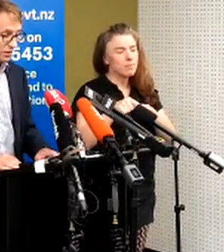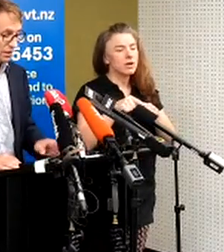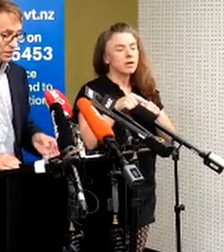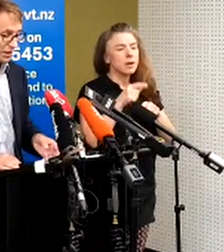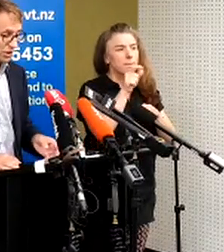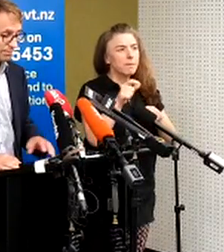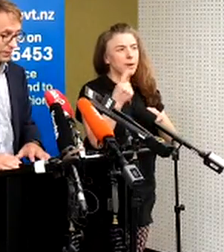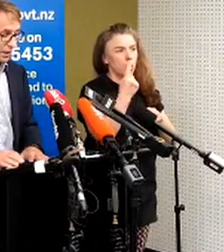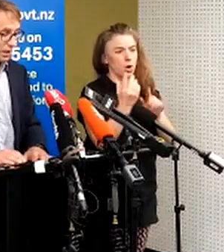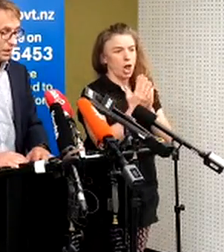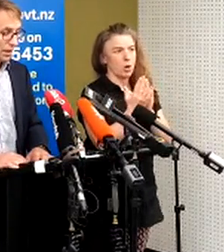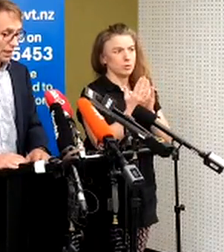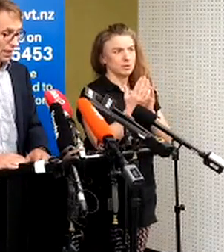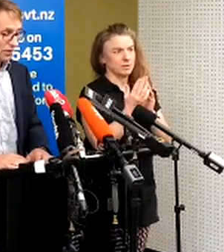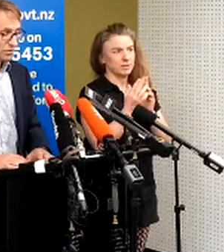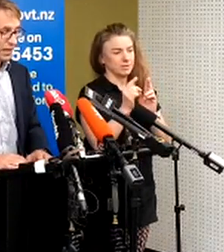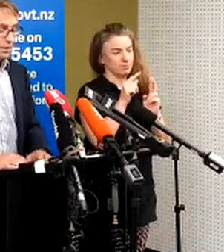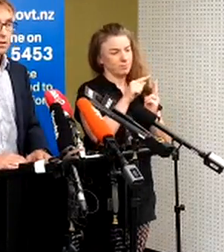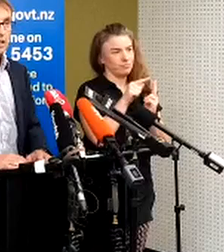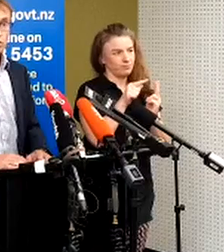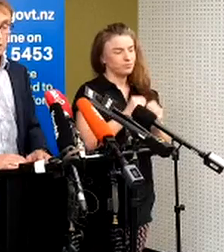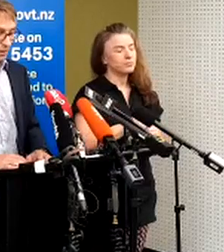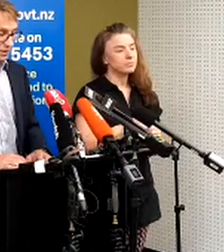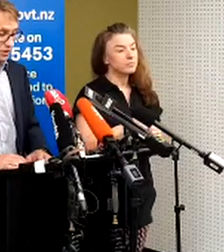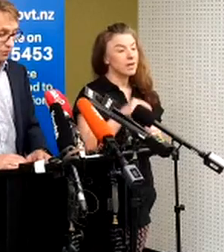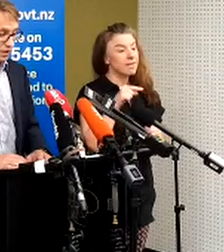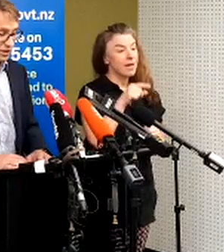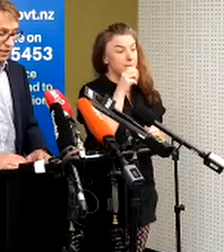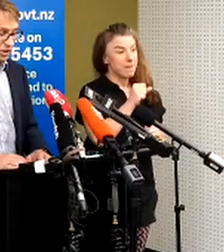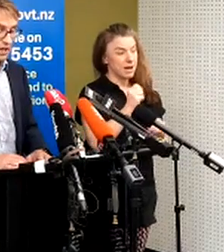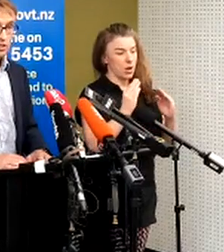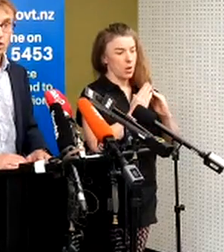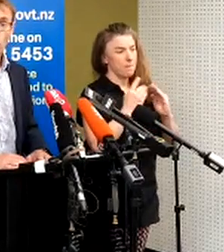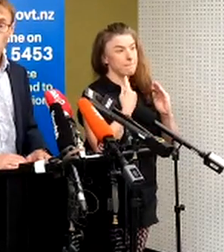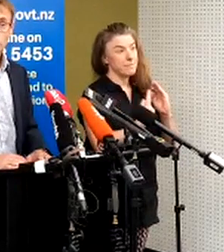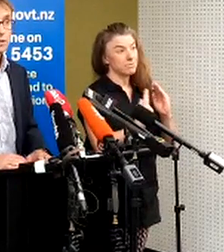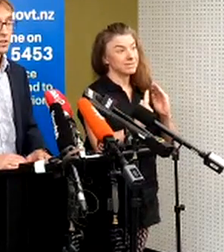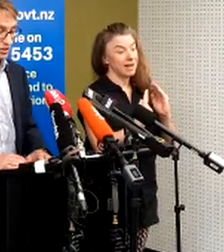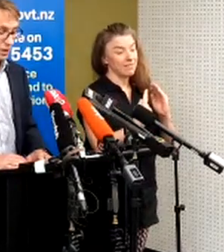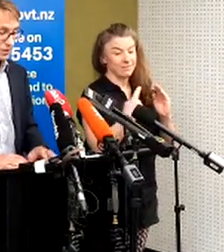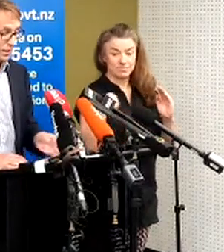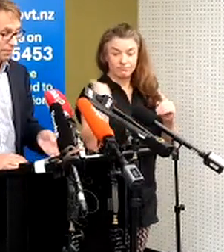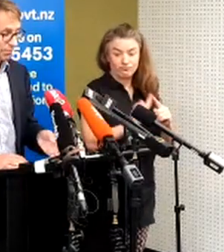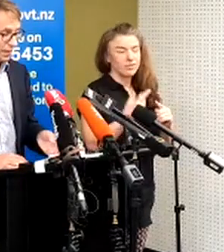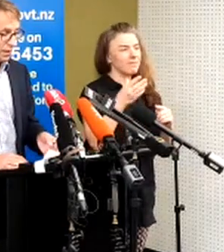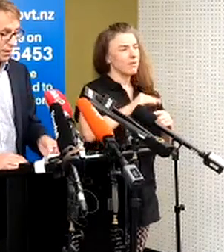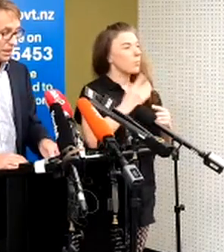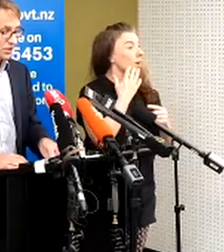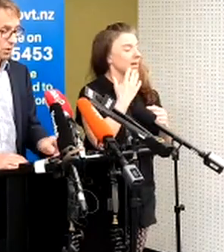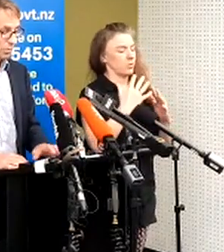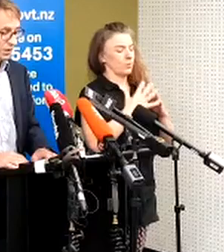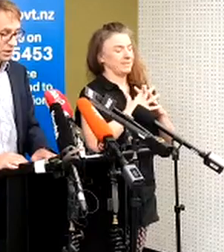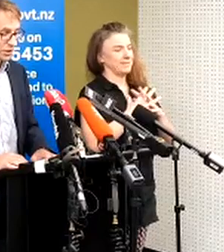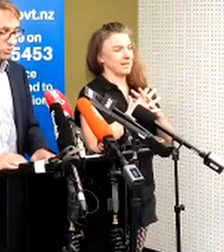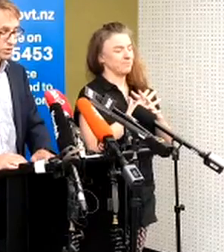in self-isolation. This man has already been in self-isolation at home since Wednesday. He